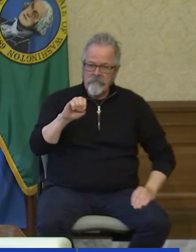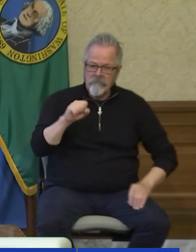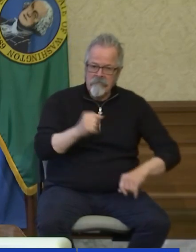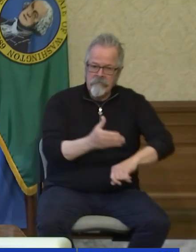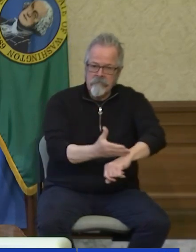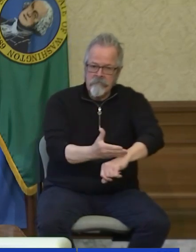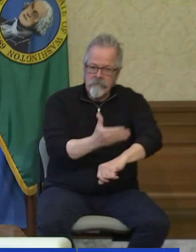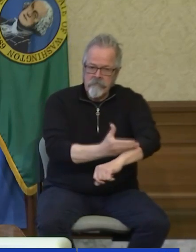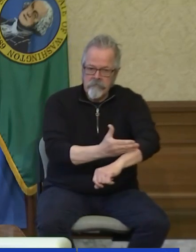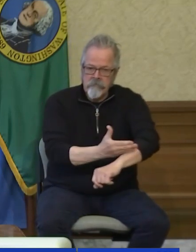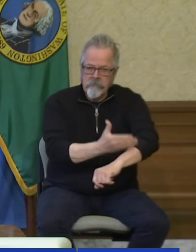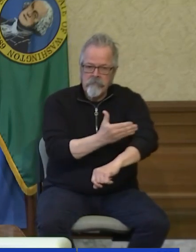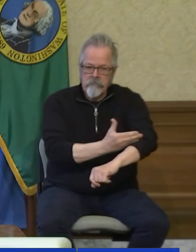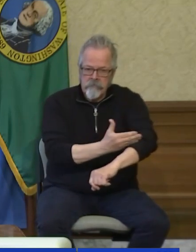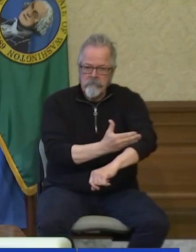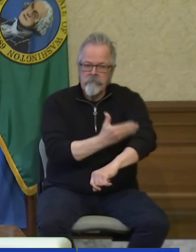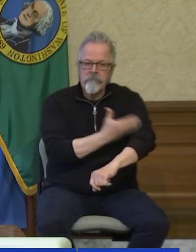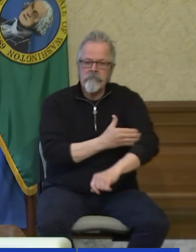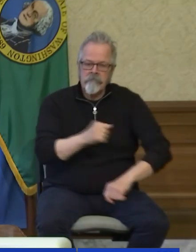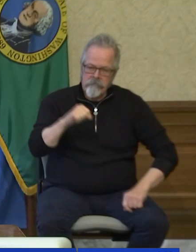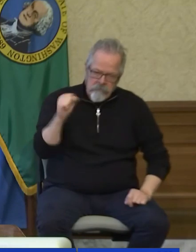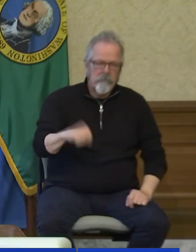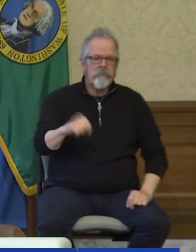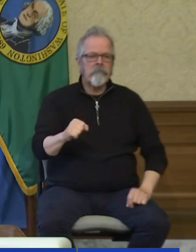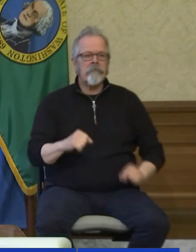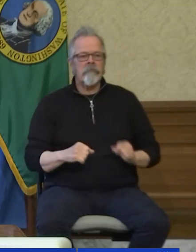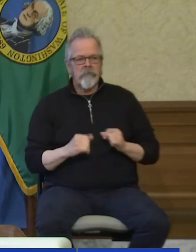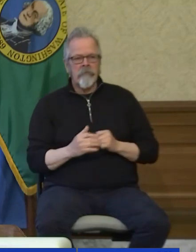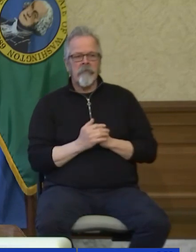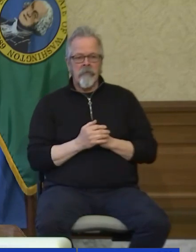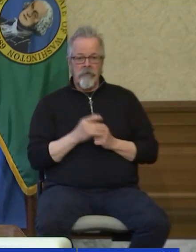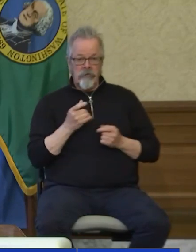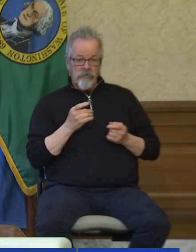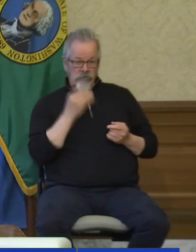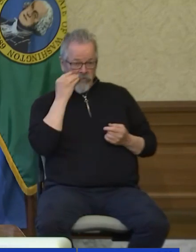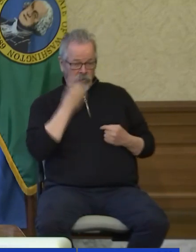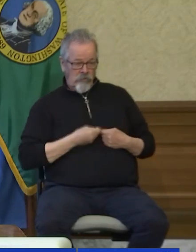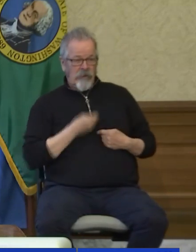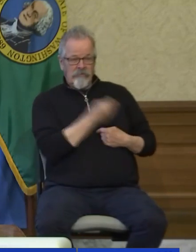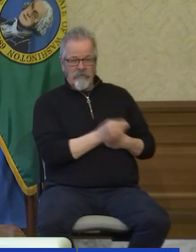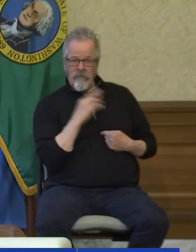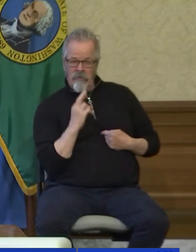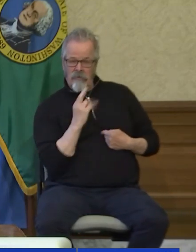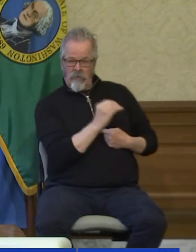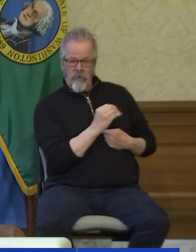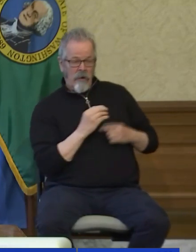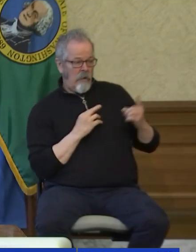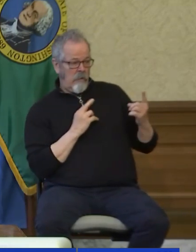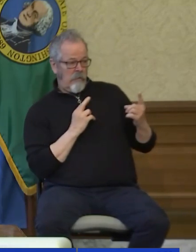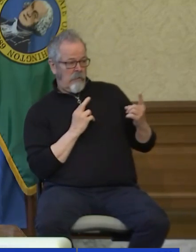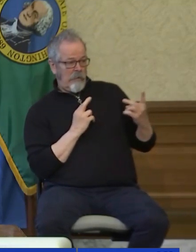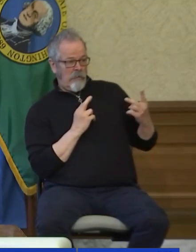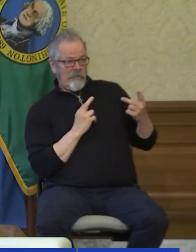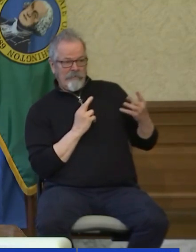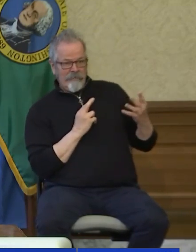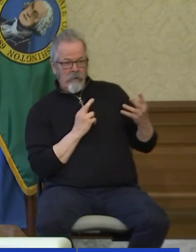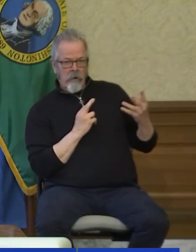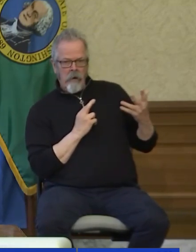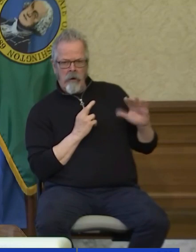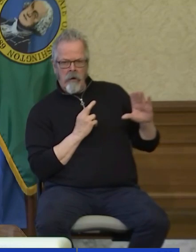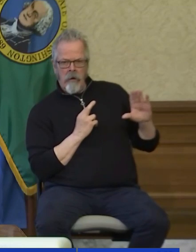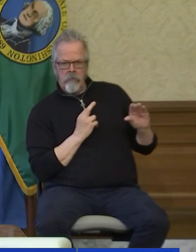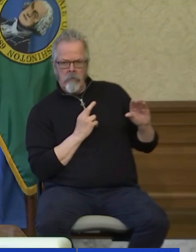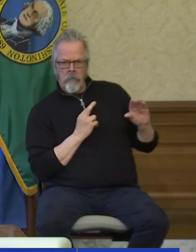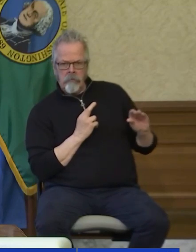distancing is working. But the stark answer to the question of lifting restrictions